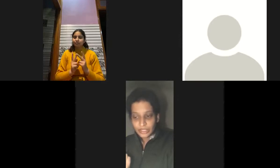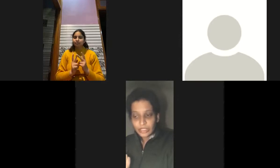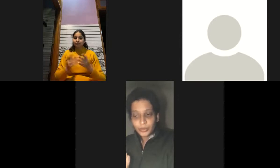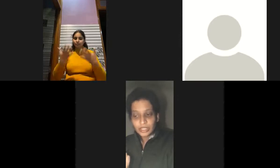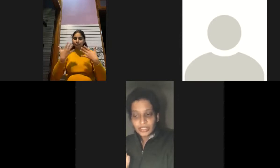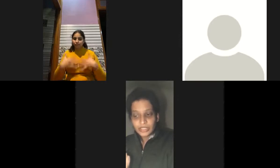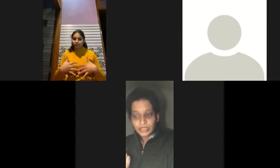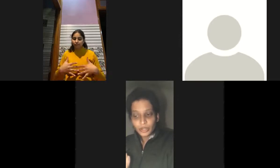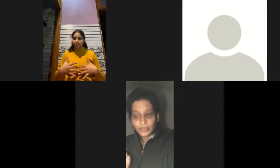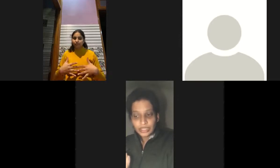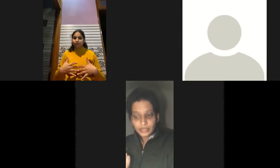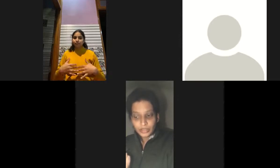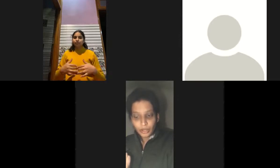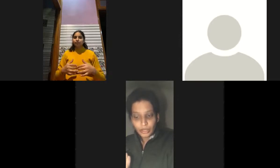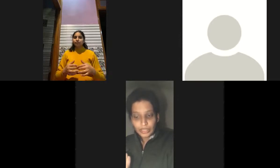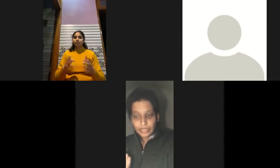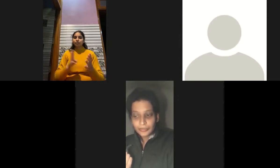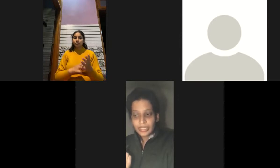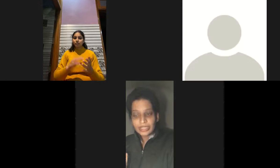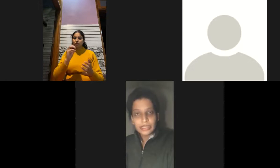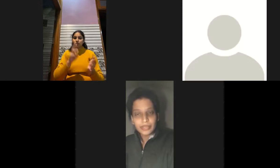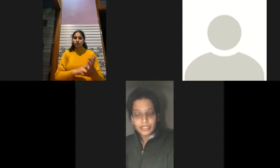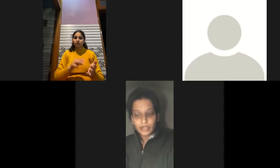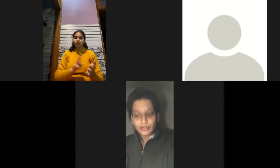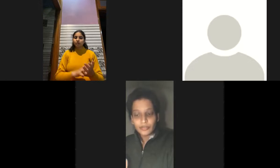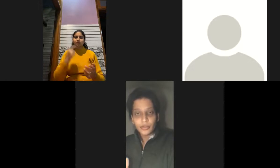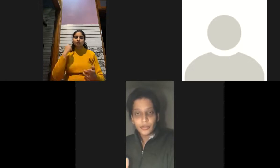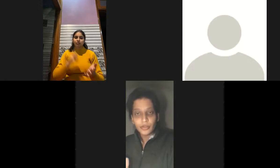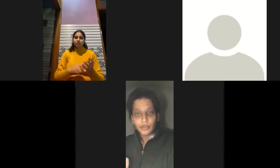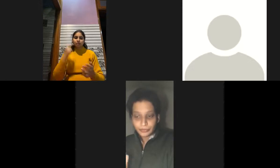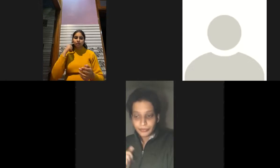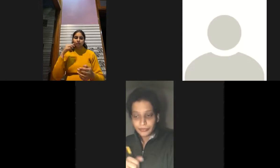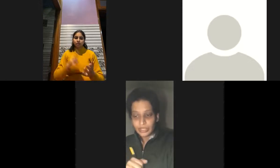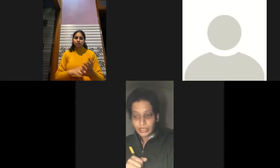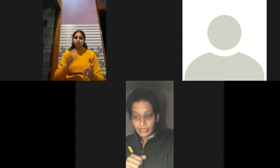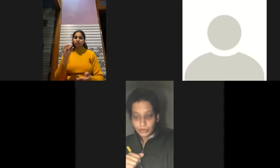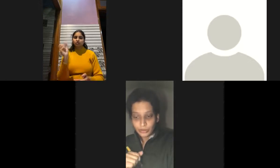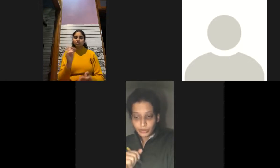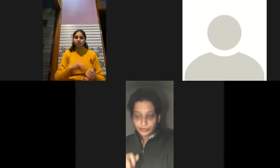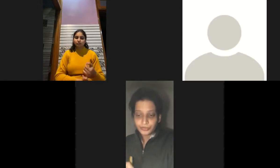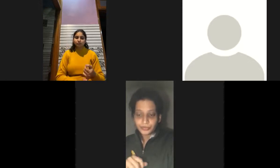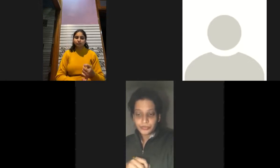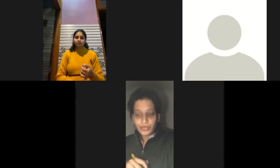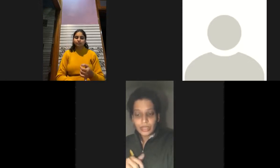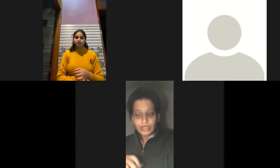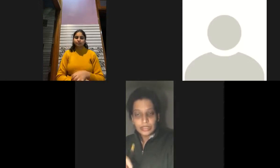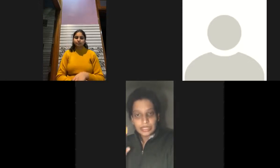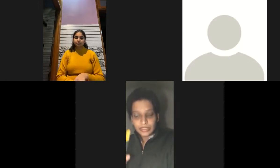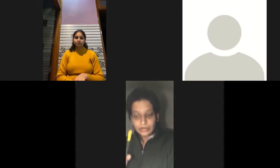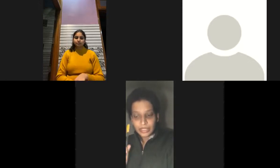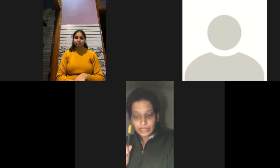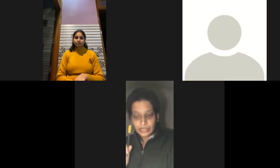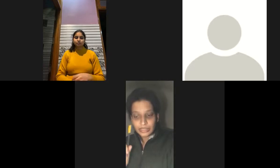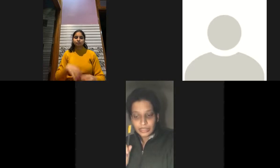quotes, mobilitas omnius, or instability of opinion." Quotes close.